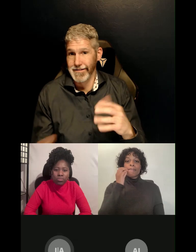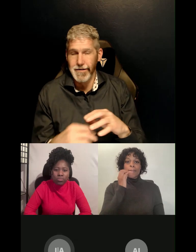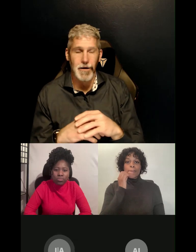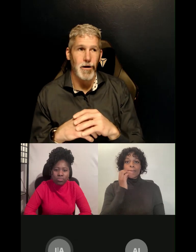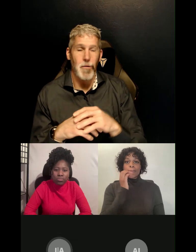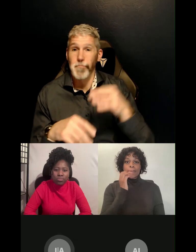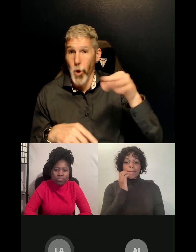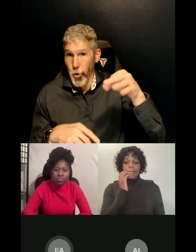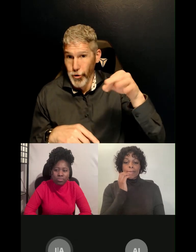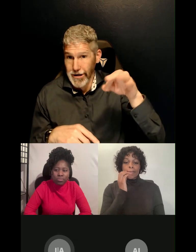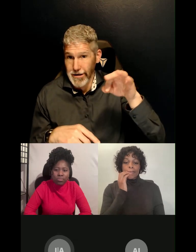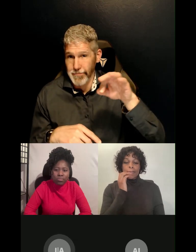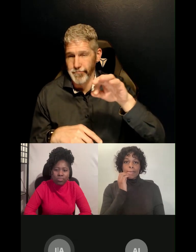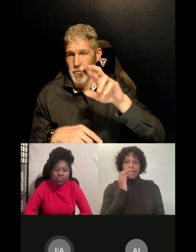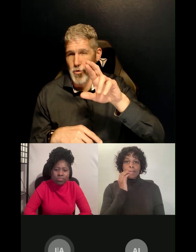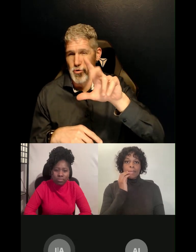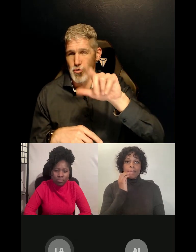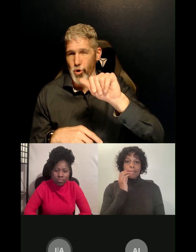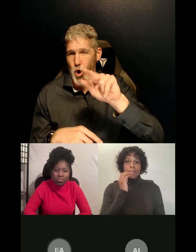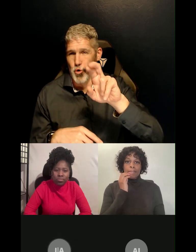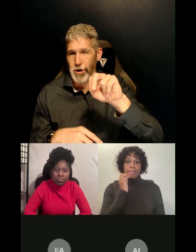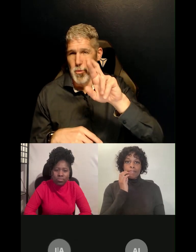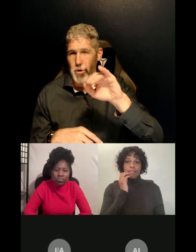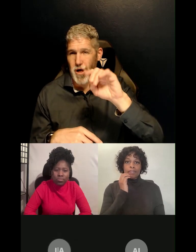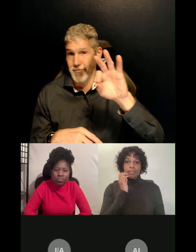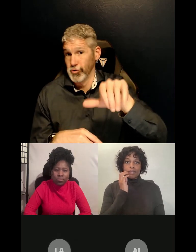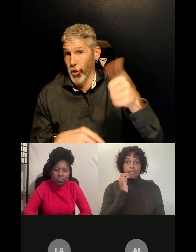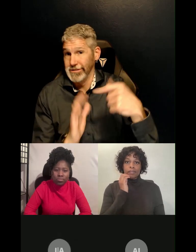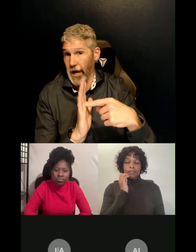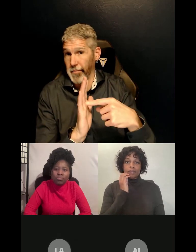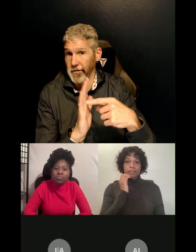that paved the way, and they were able to do it.